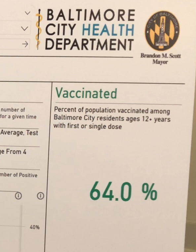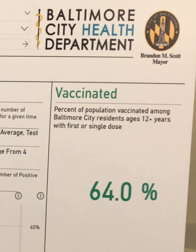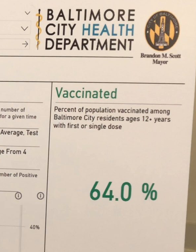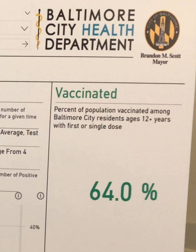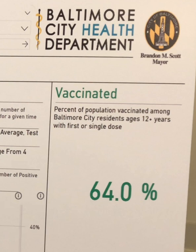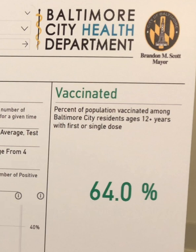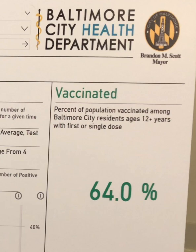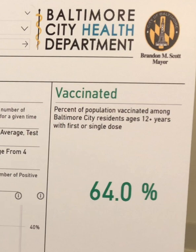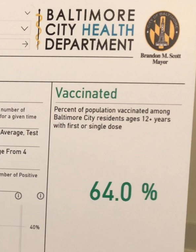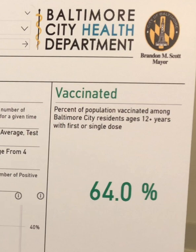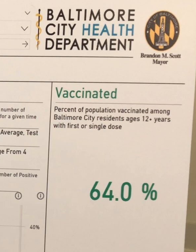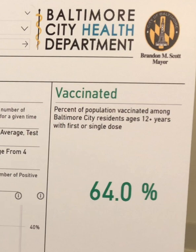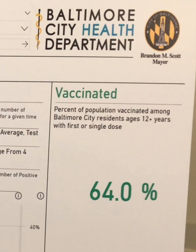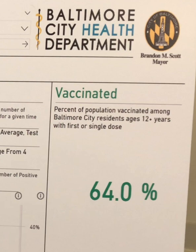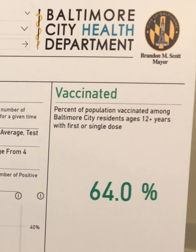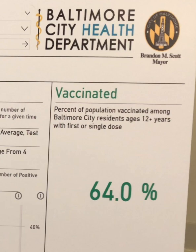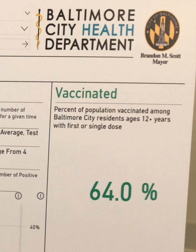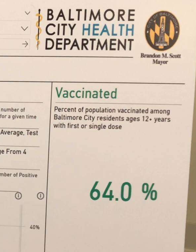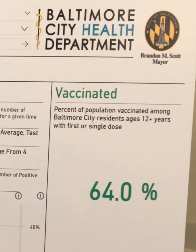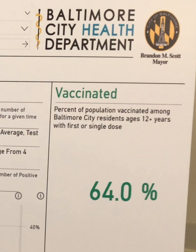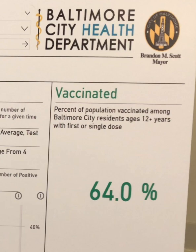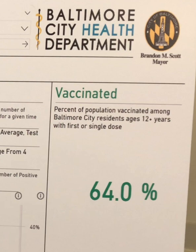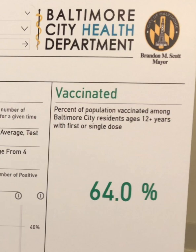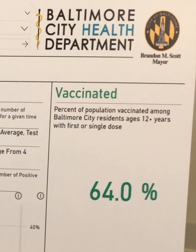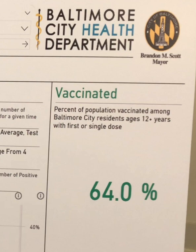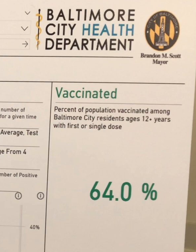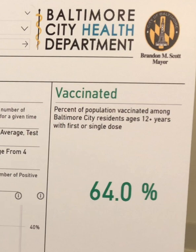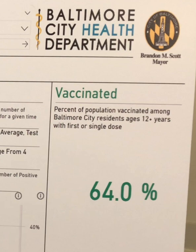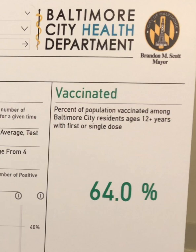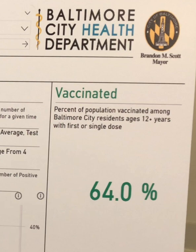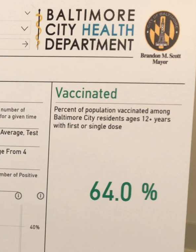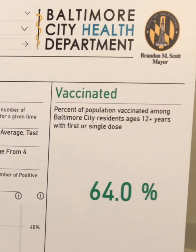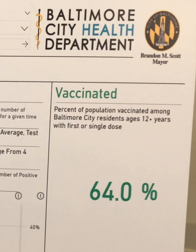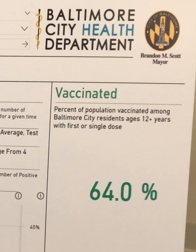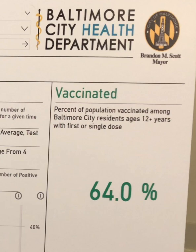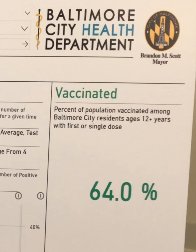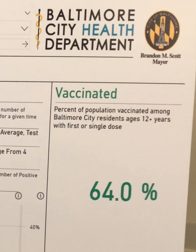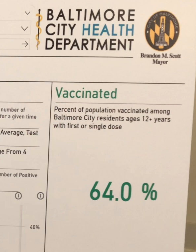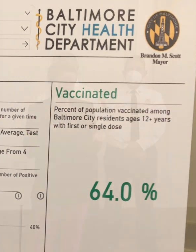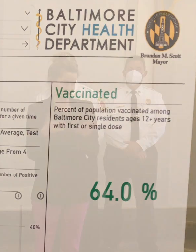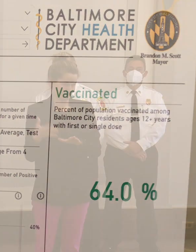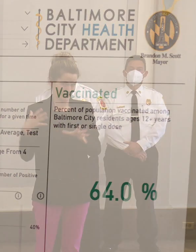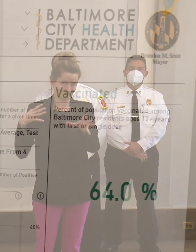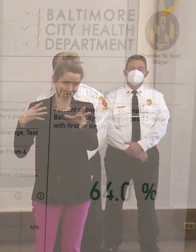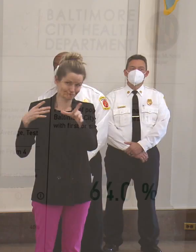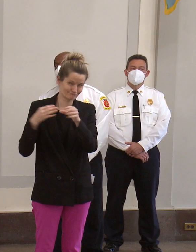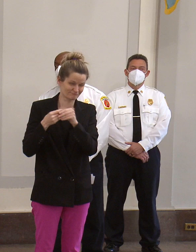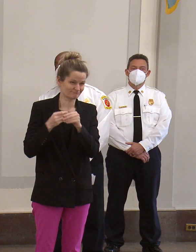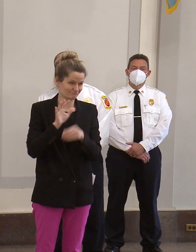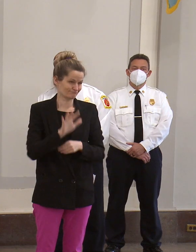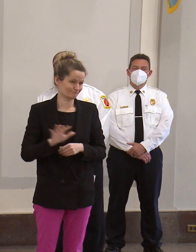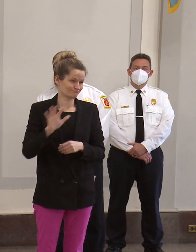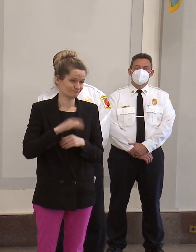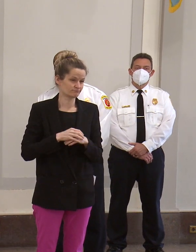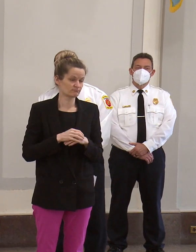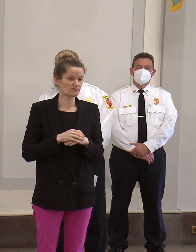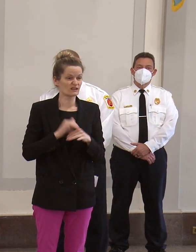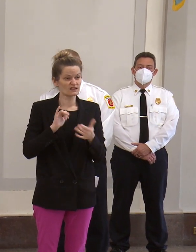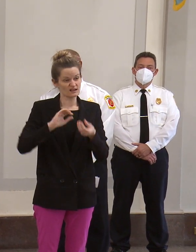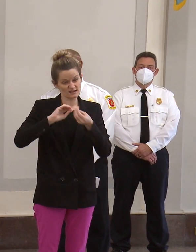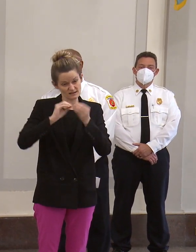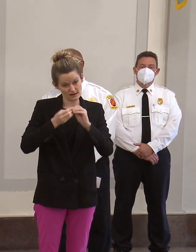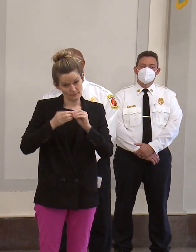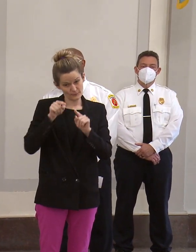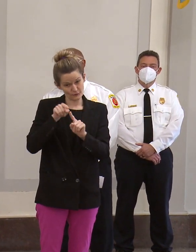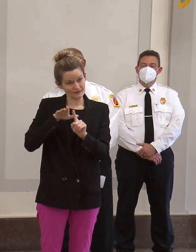1,156 residents have tragically lost their lives due to this disease, with the number of fatalities increasing by 25% in the